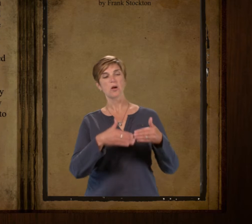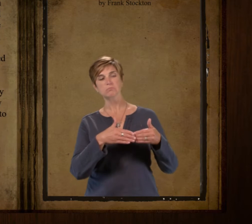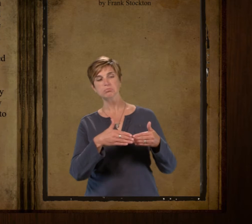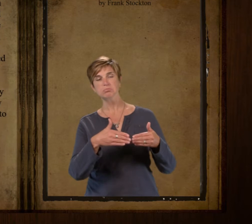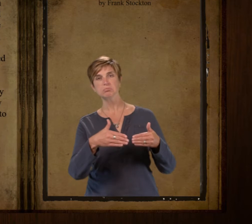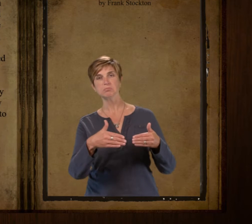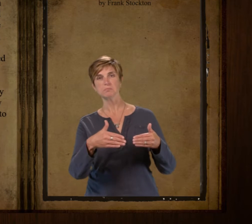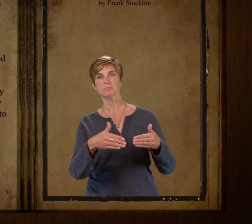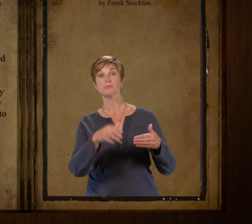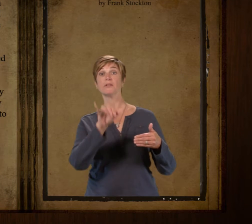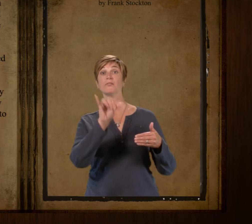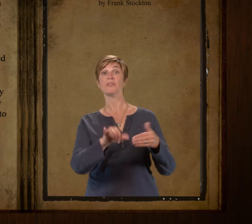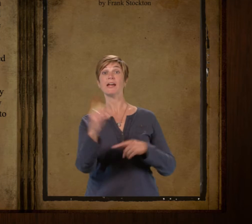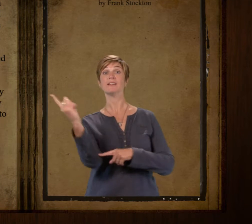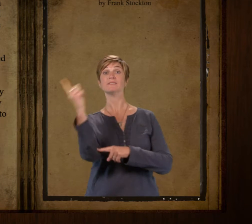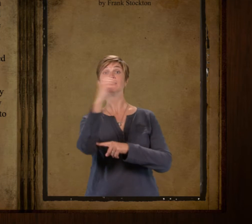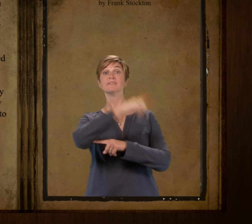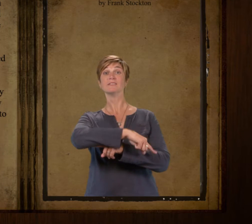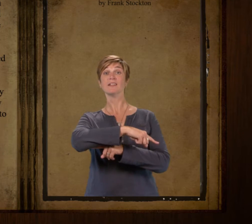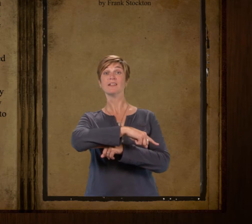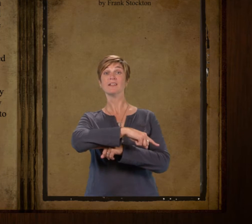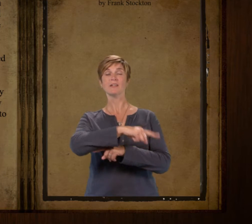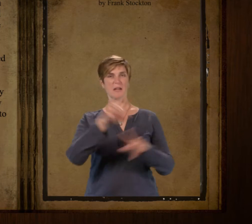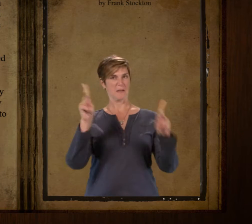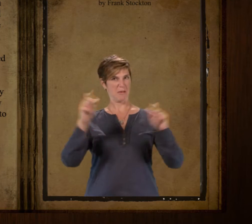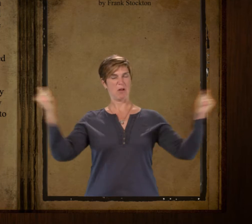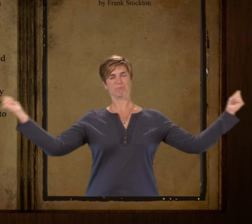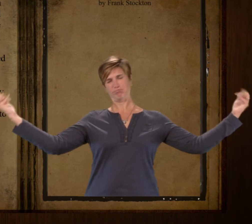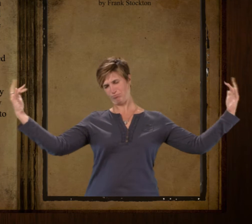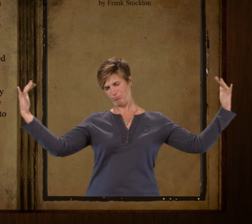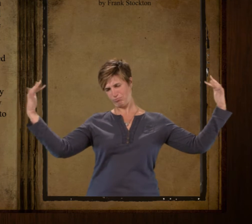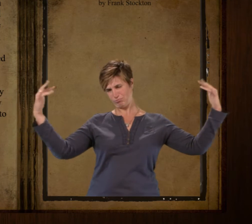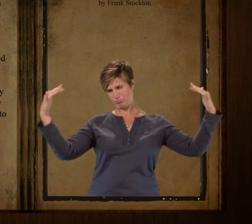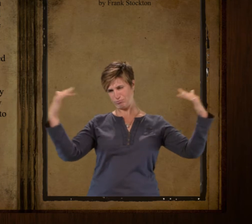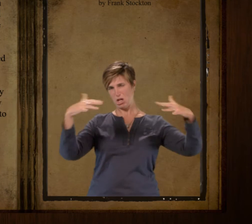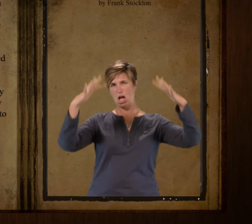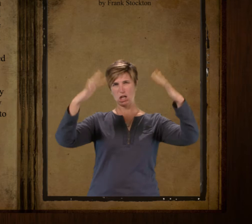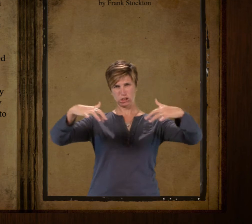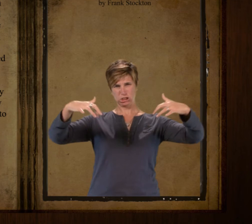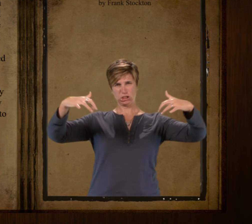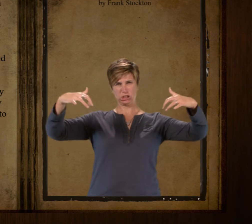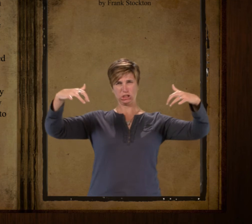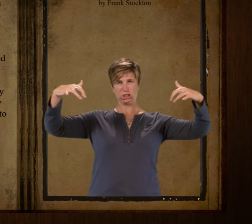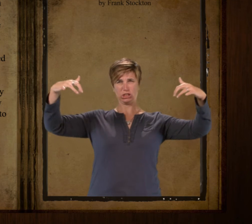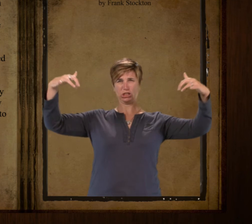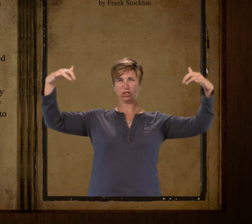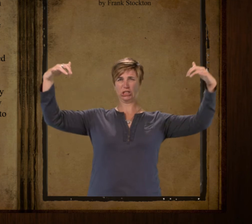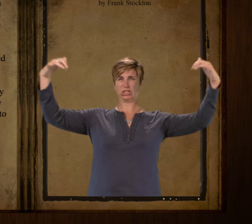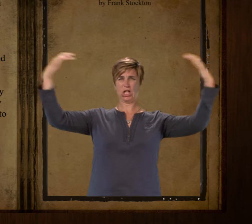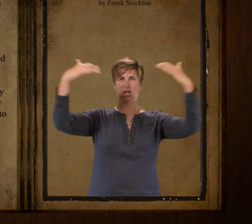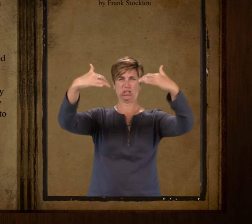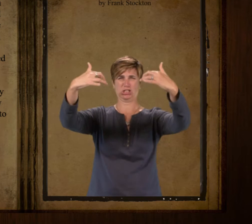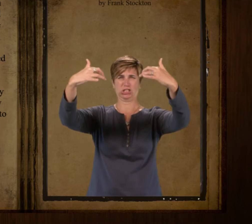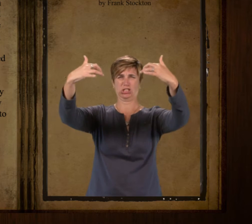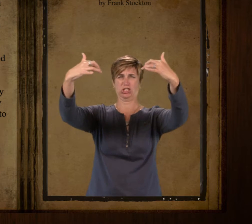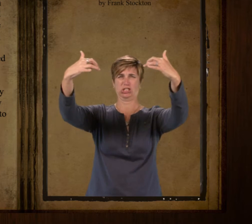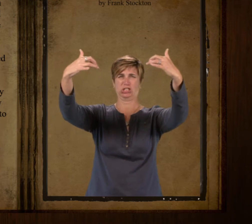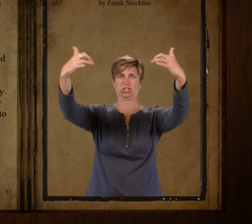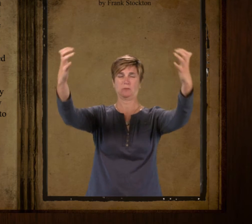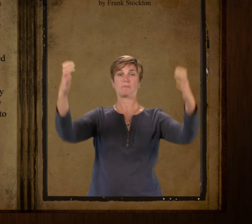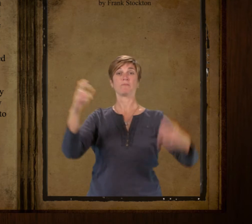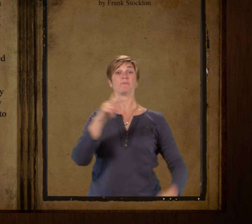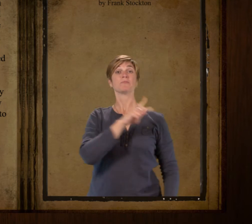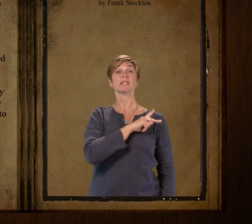When all the people had assembled in the galleries, and the king, surrounded by his court, sat high up on